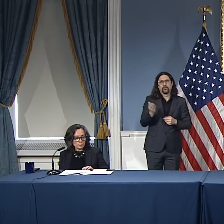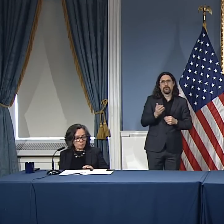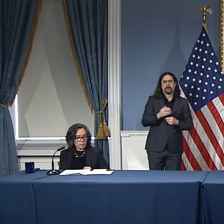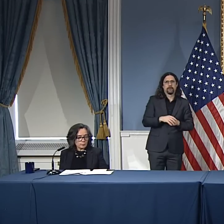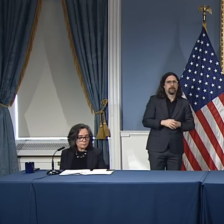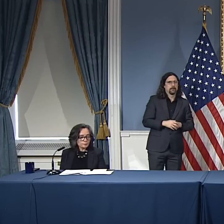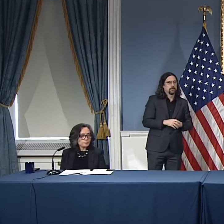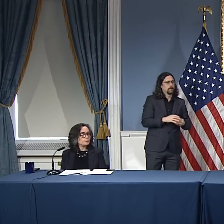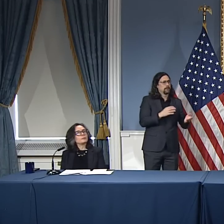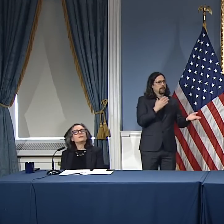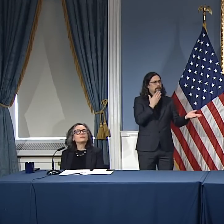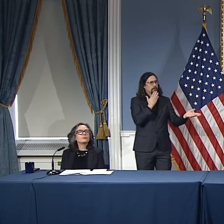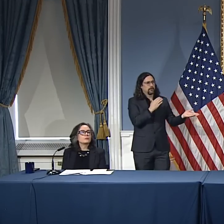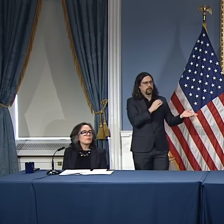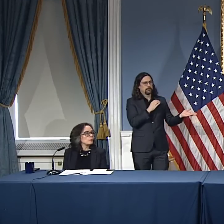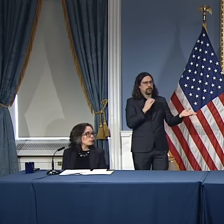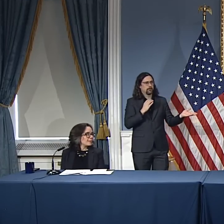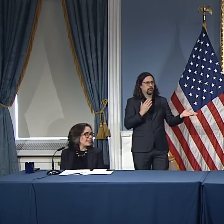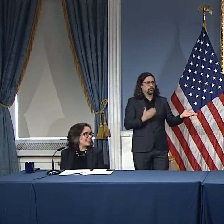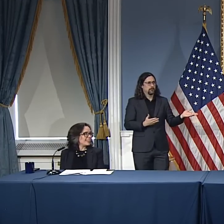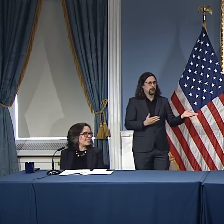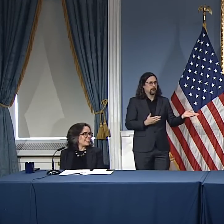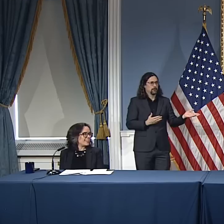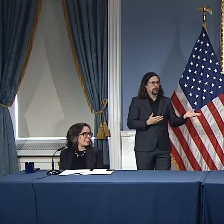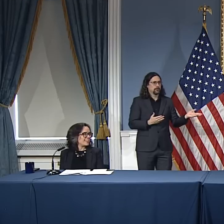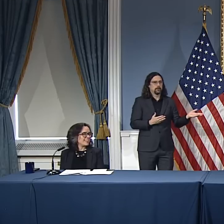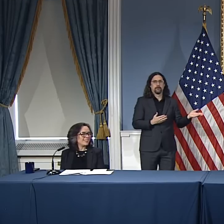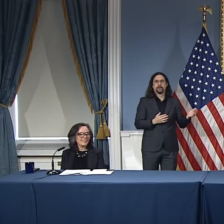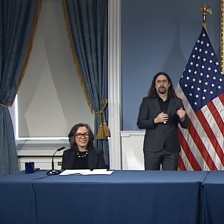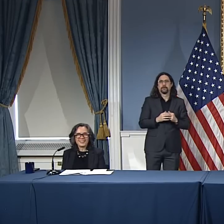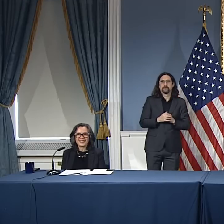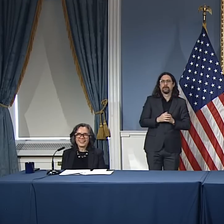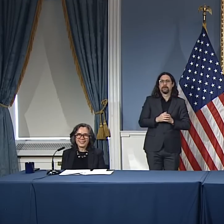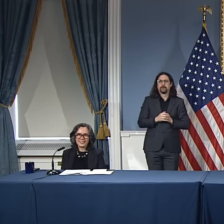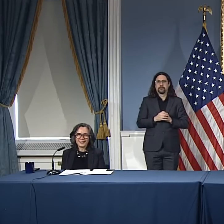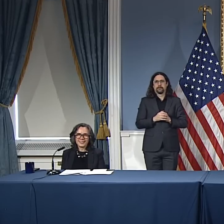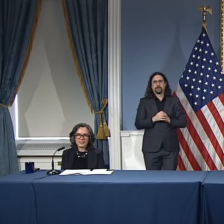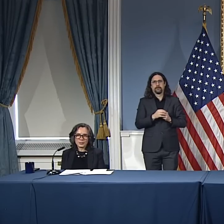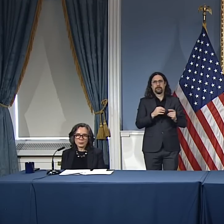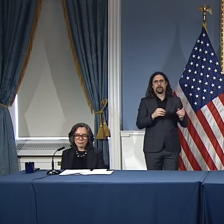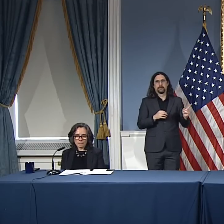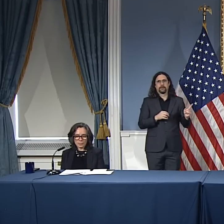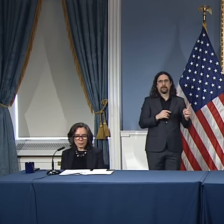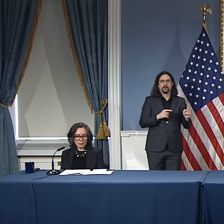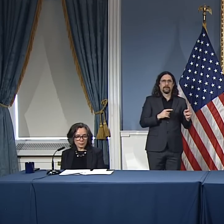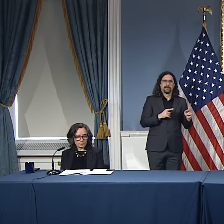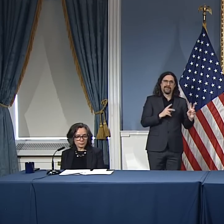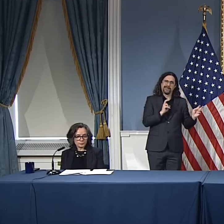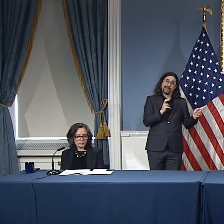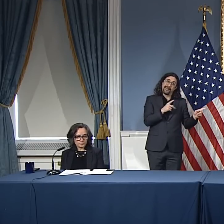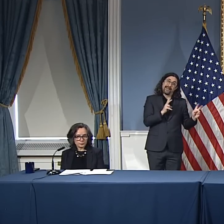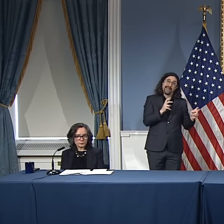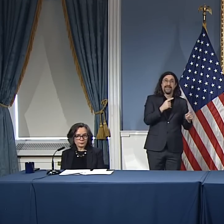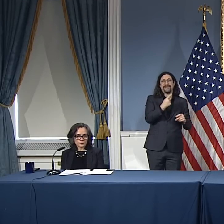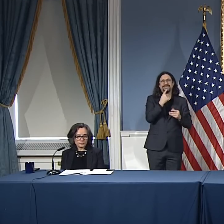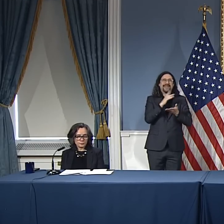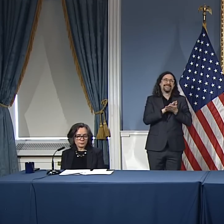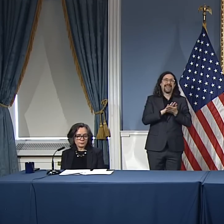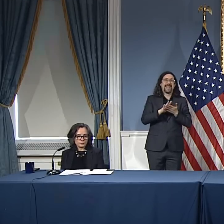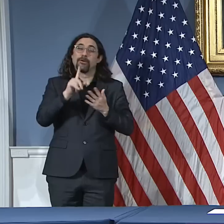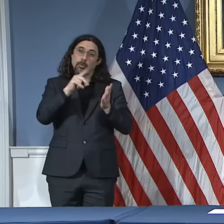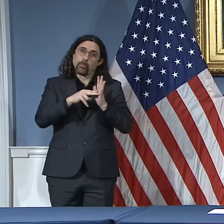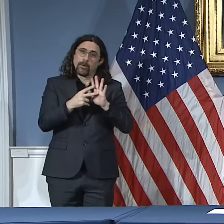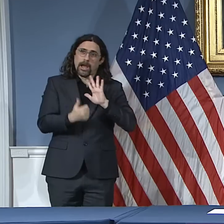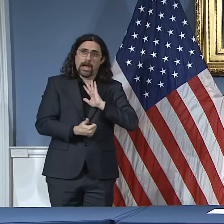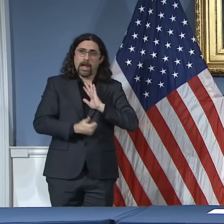I think you said a very nice version of "get out of here." I like that, and we'll make sure the message spreads in a very